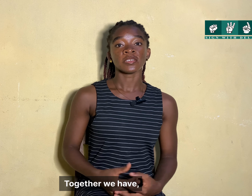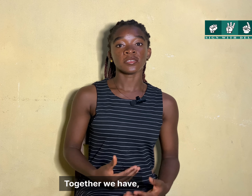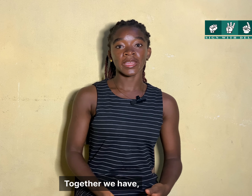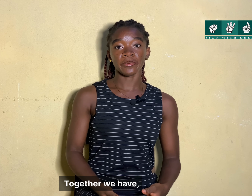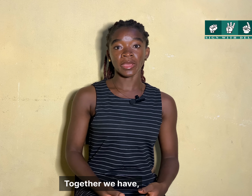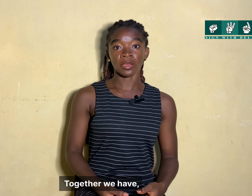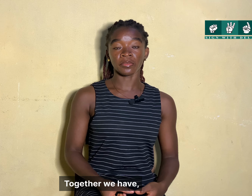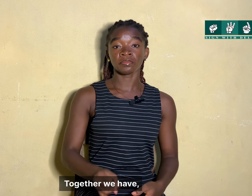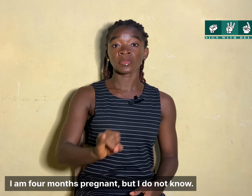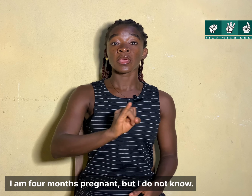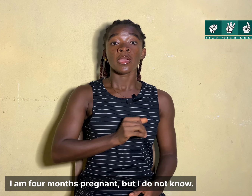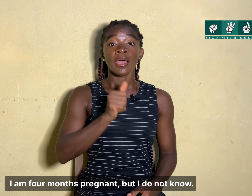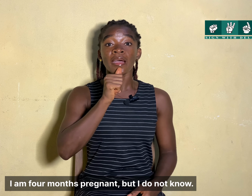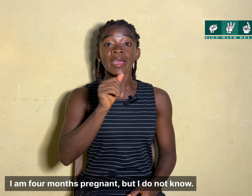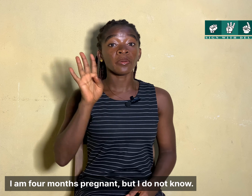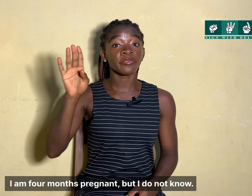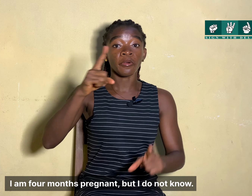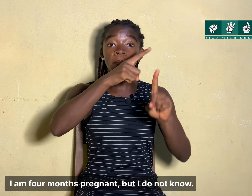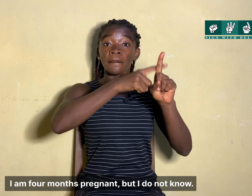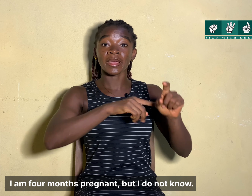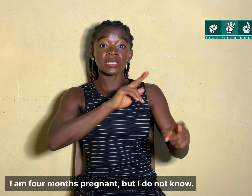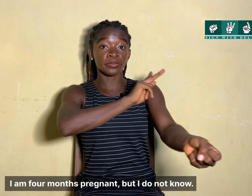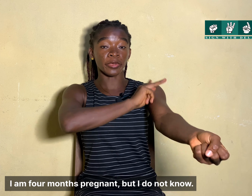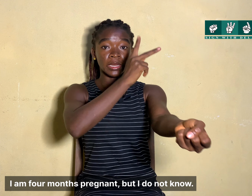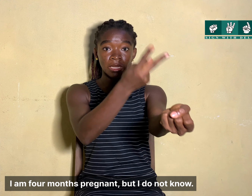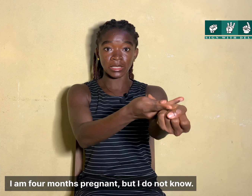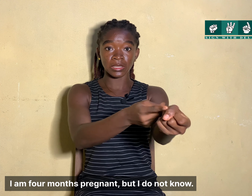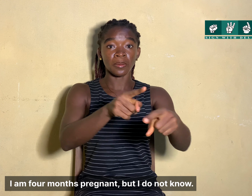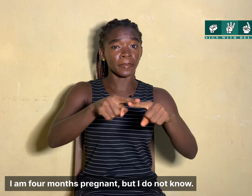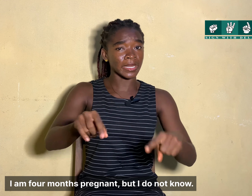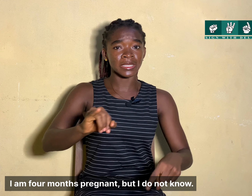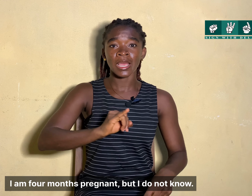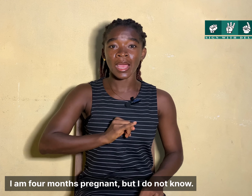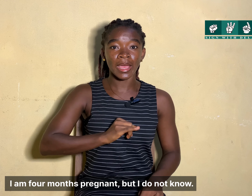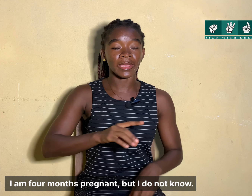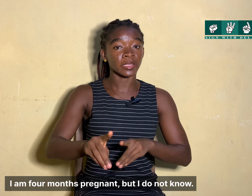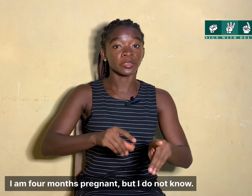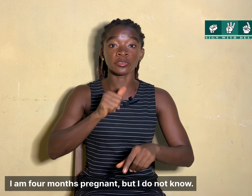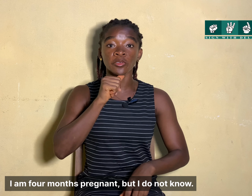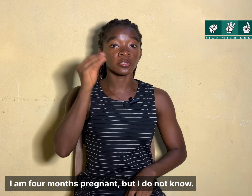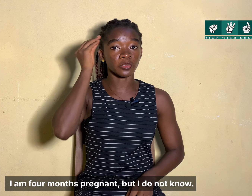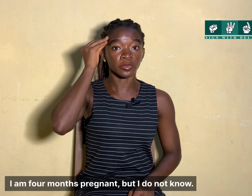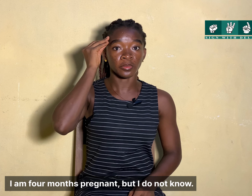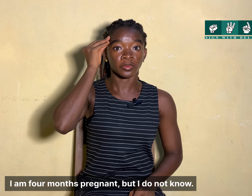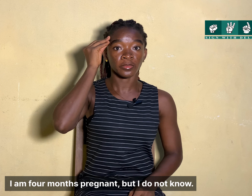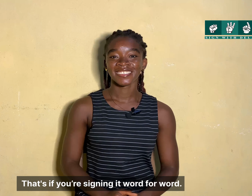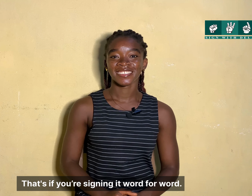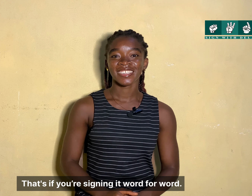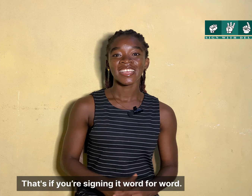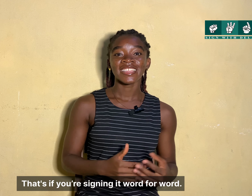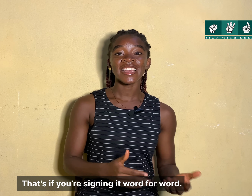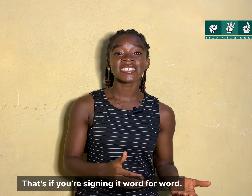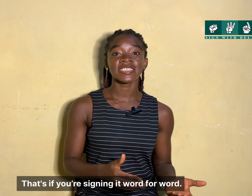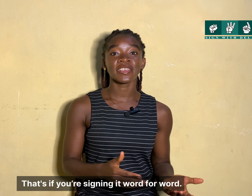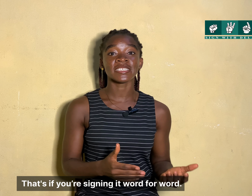Together we have. I am four months pregnant but I do not know. That's if you are